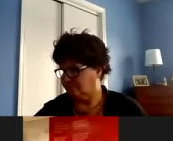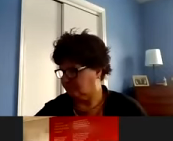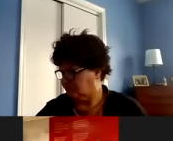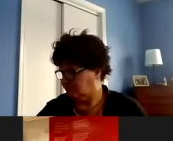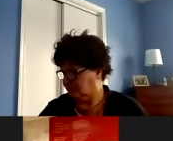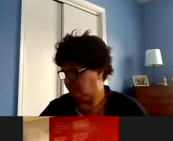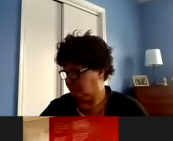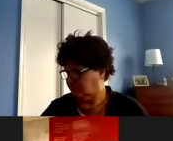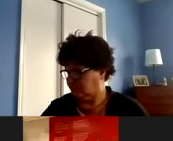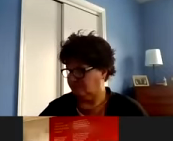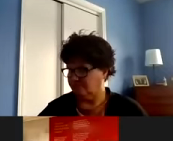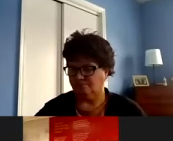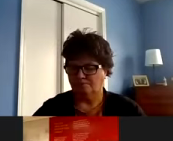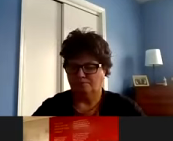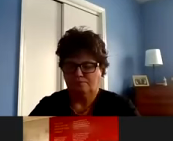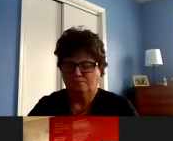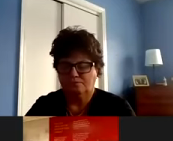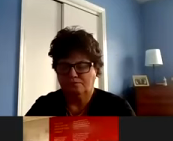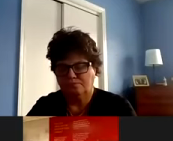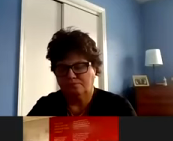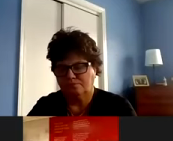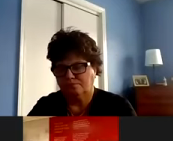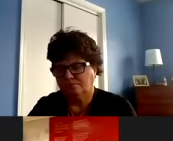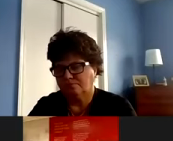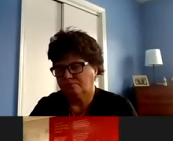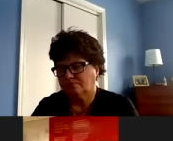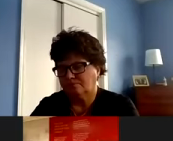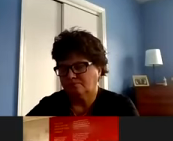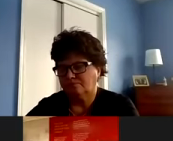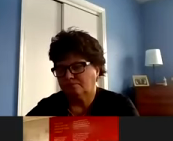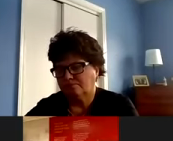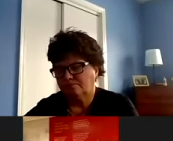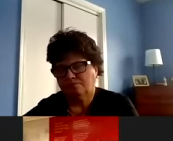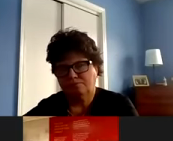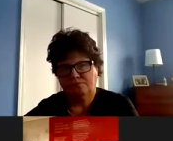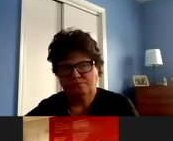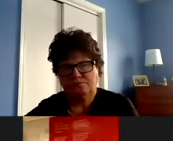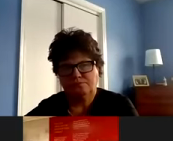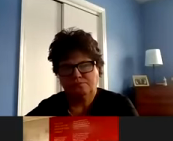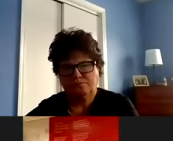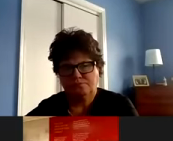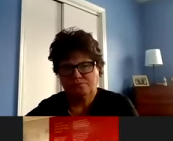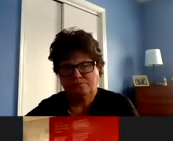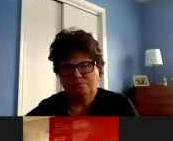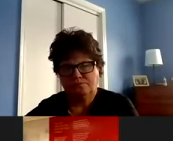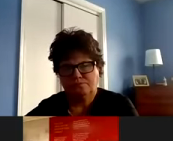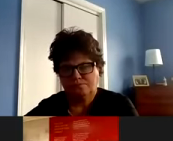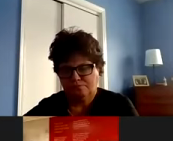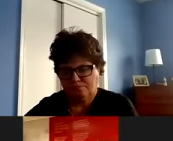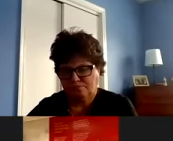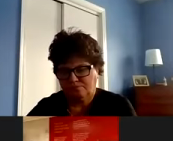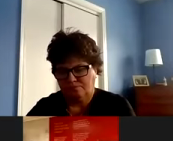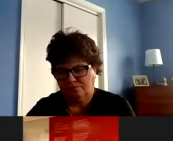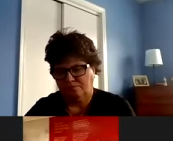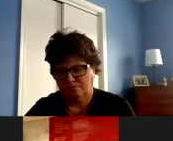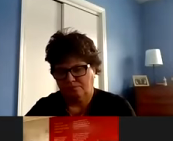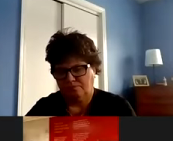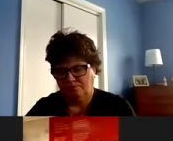We're certain that many congregations have heard that in June, we will be voting about something called the 8th